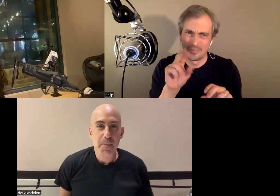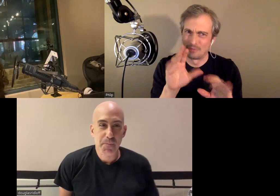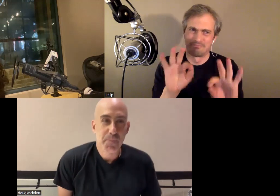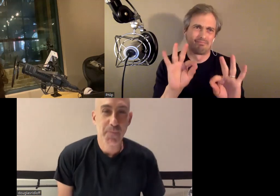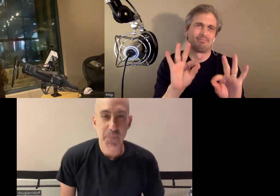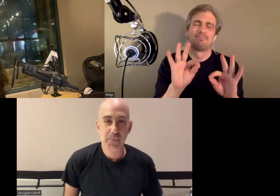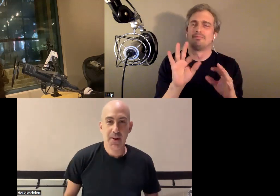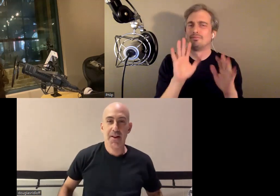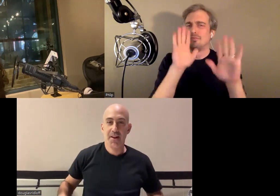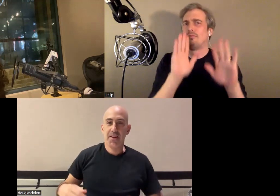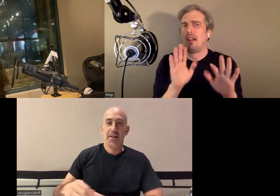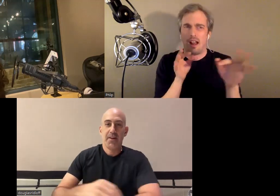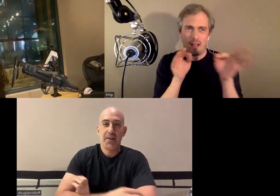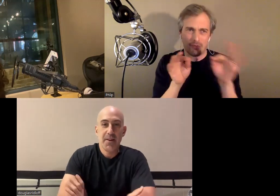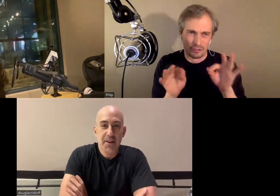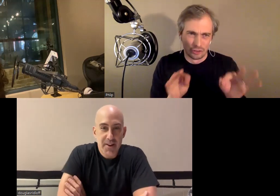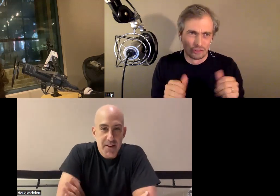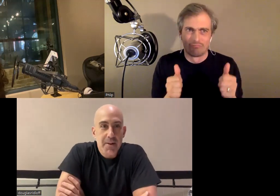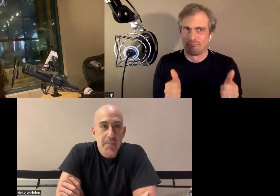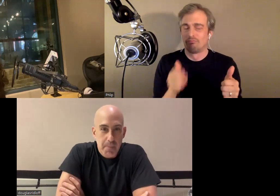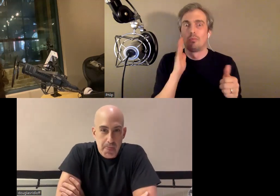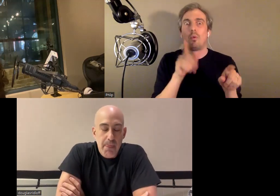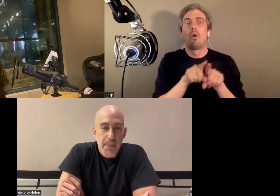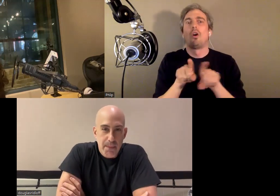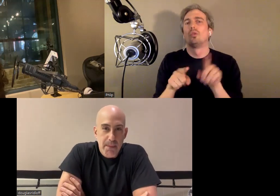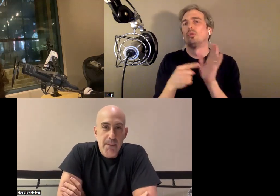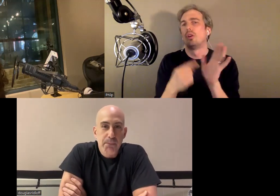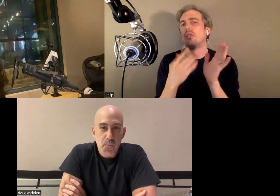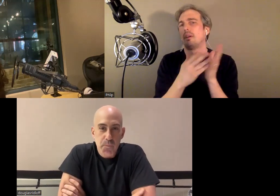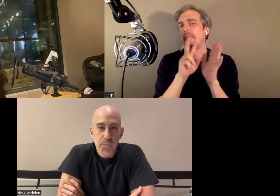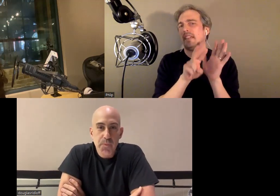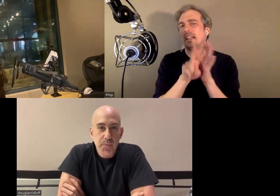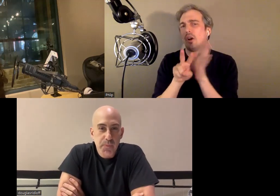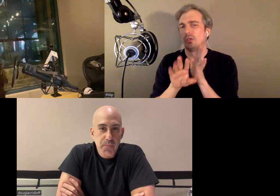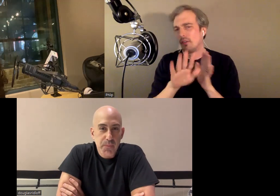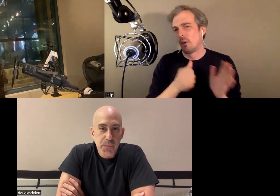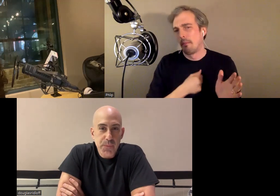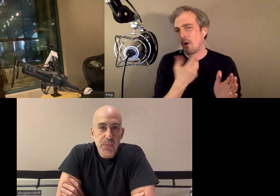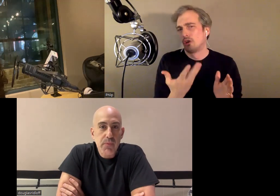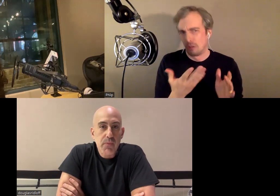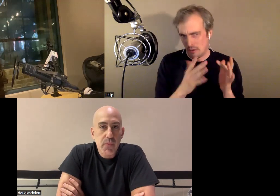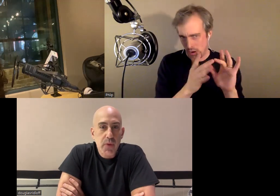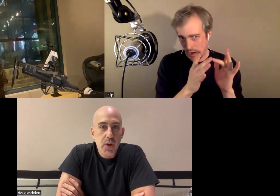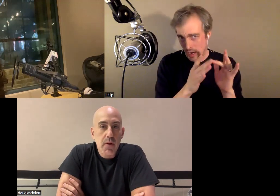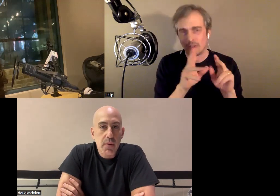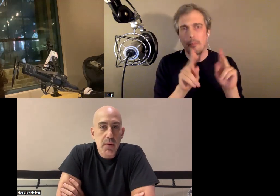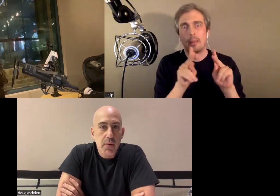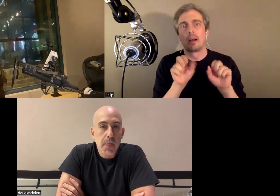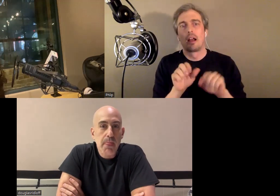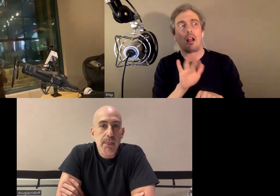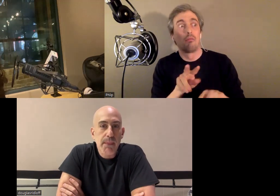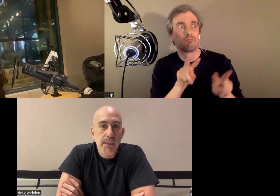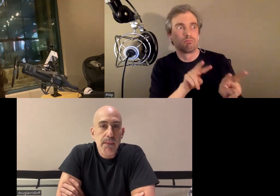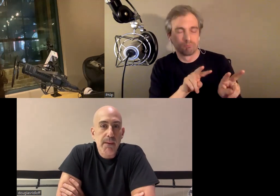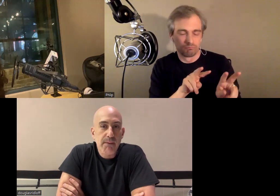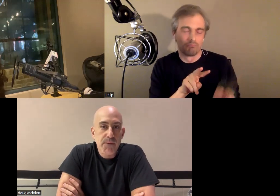that's a great explanation. We'll also share some videos of your poetry online so folks can watch it